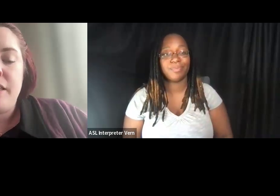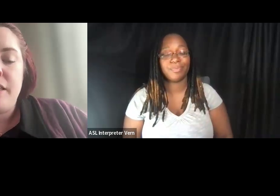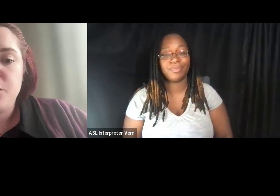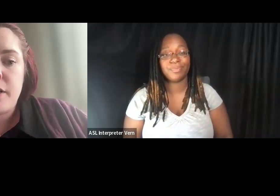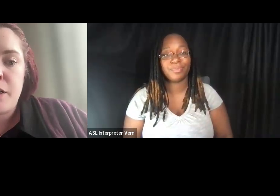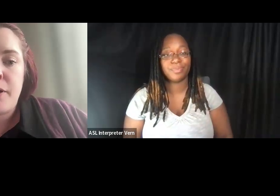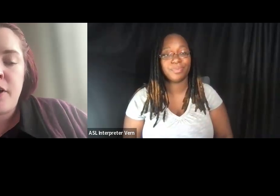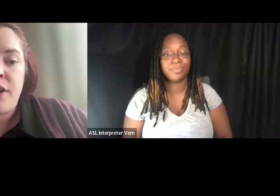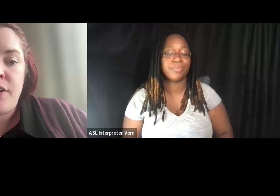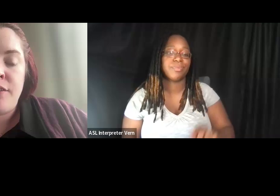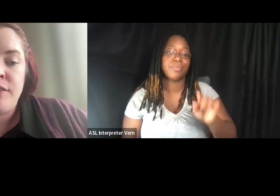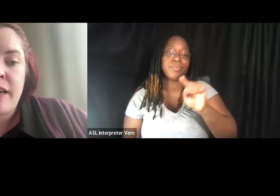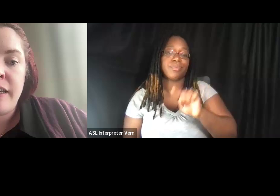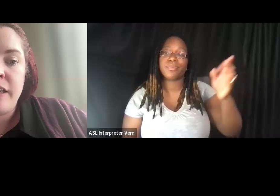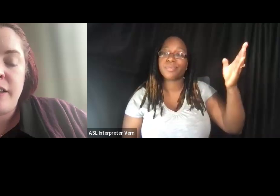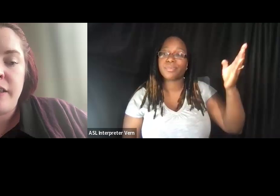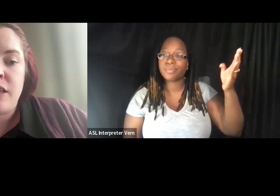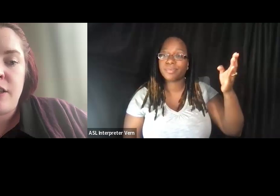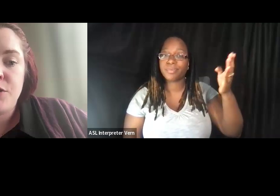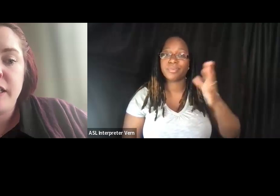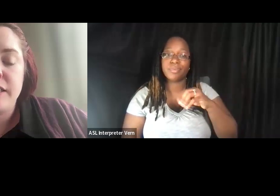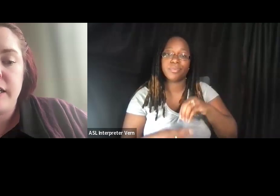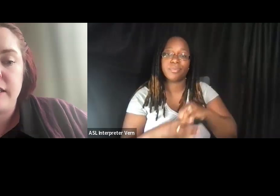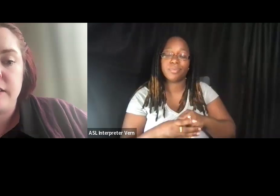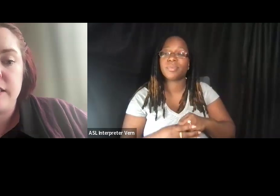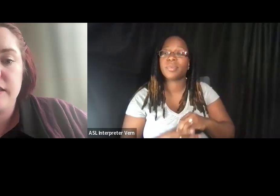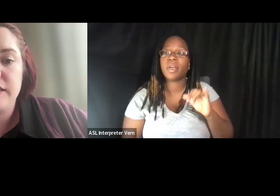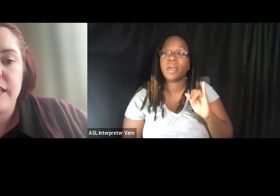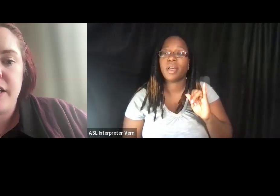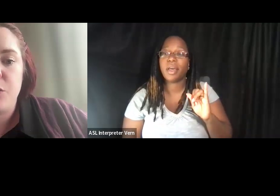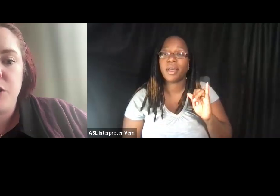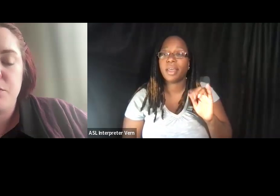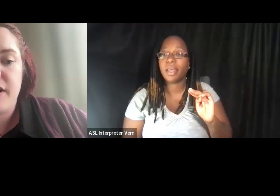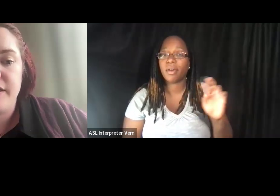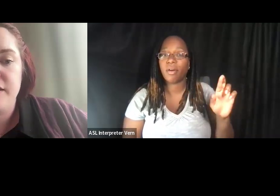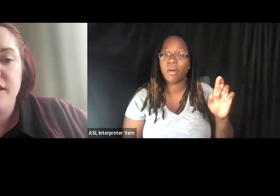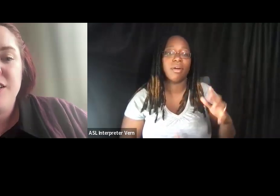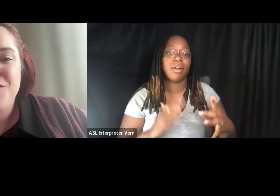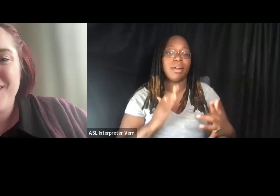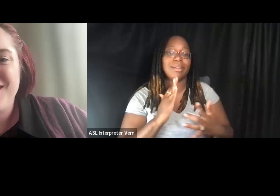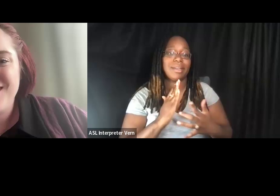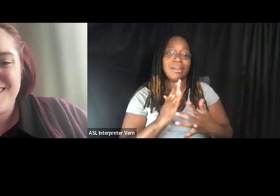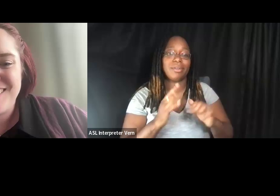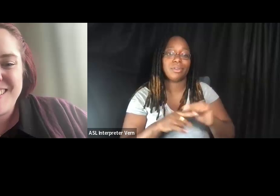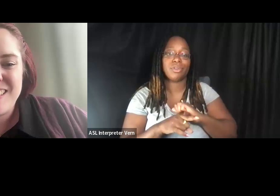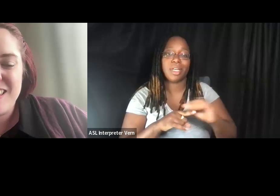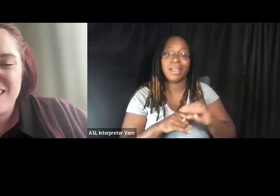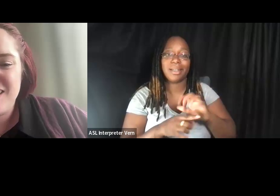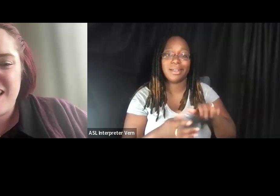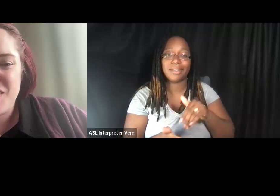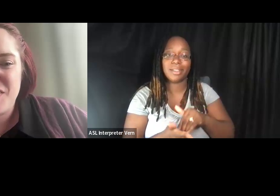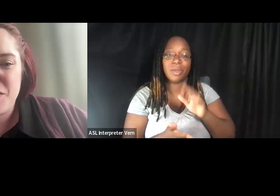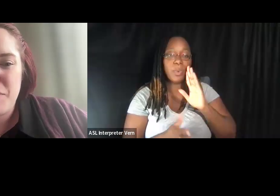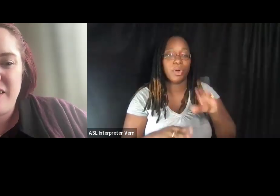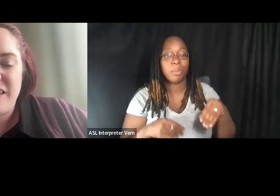And these webinars are part of the INR Training and Technical Assistance Center, which provides training and technical assistance